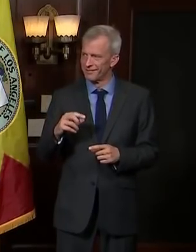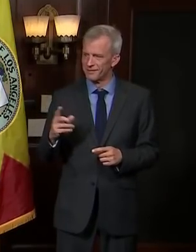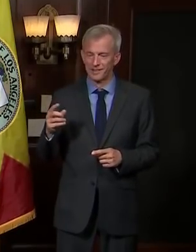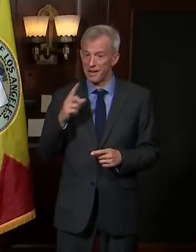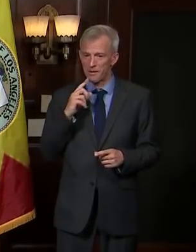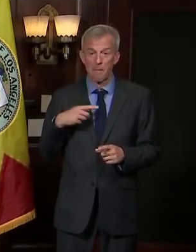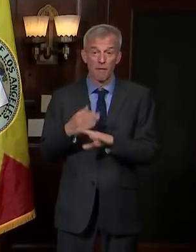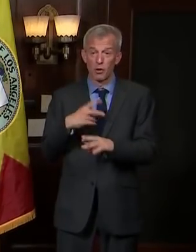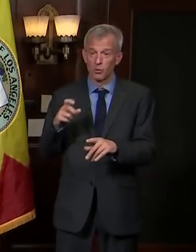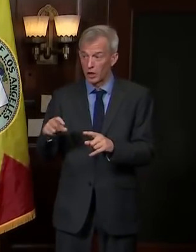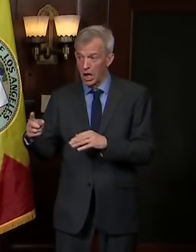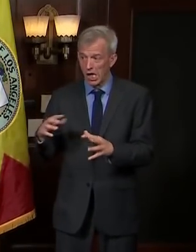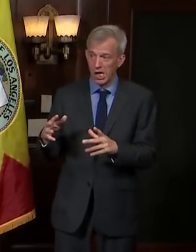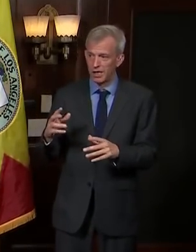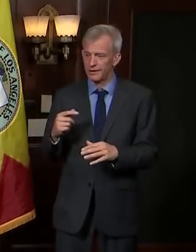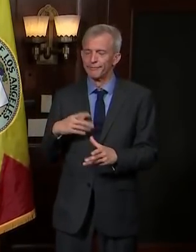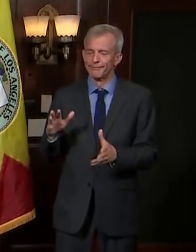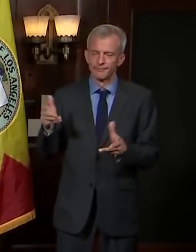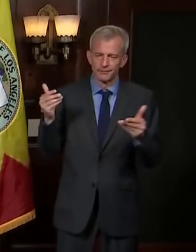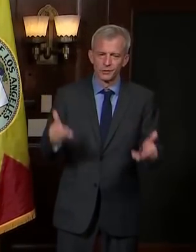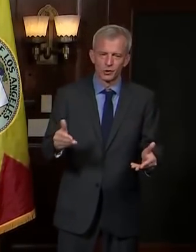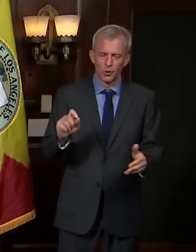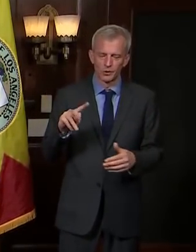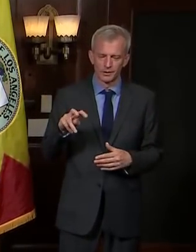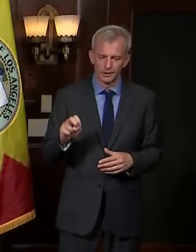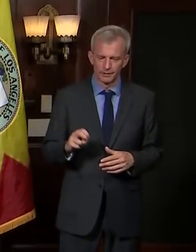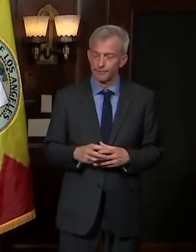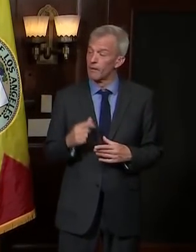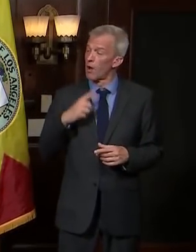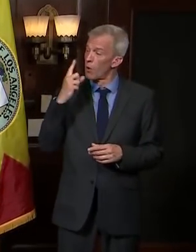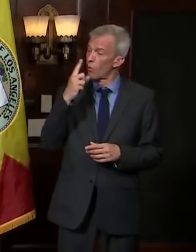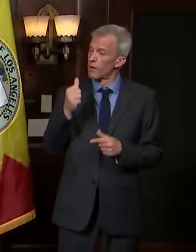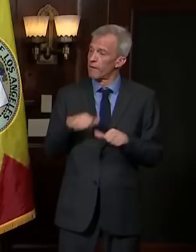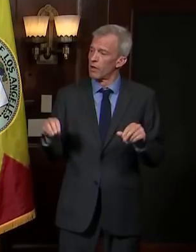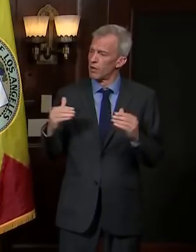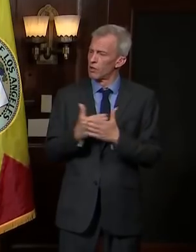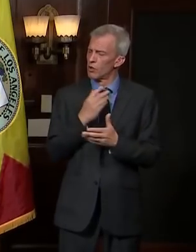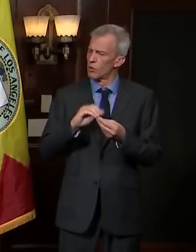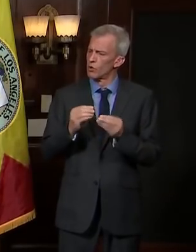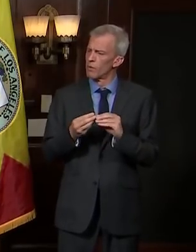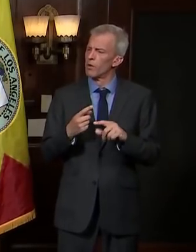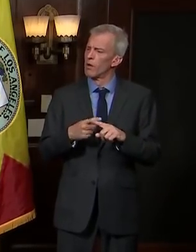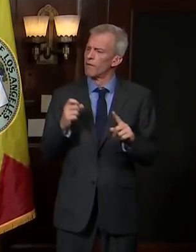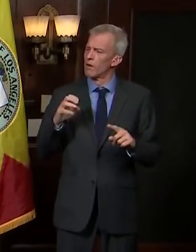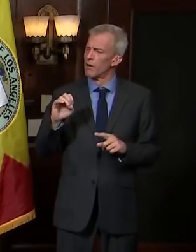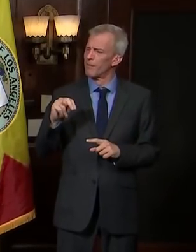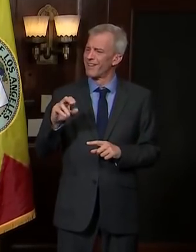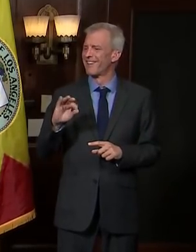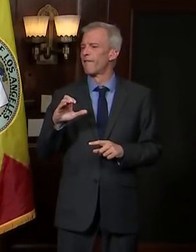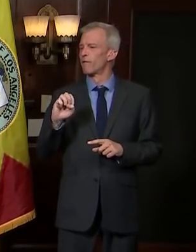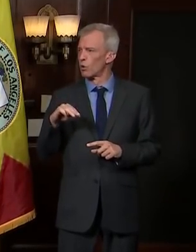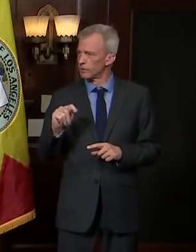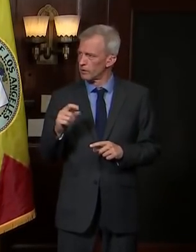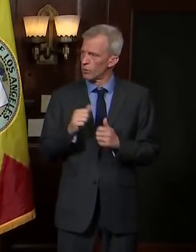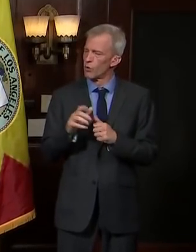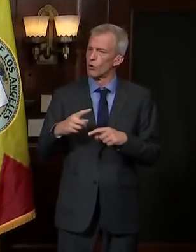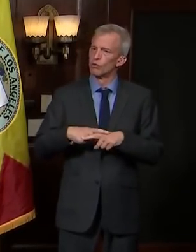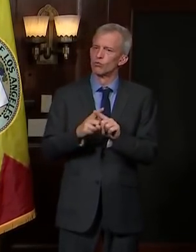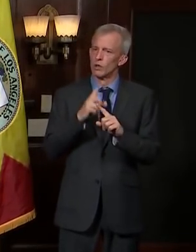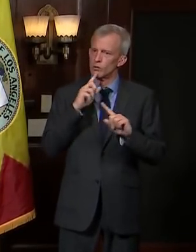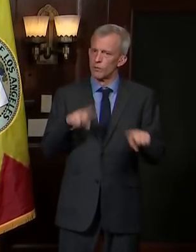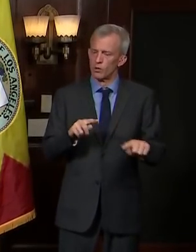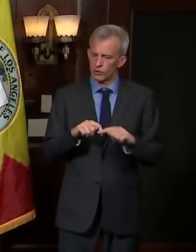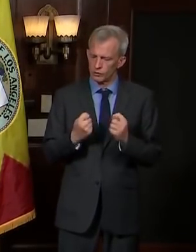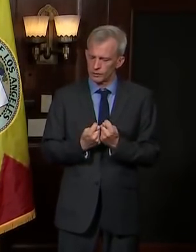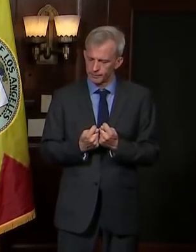Steve. Good evening. Yeah. Yes, I wondered if you have any new numbers from enforcement with your crisis response team and business